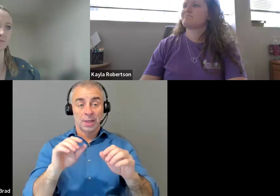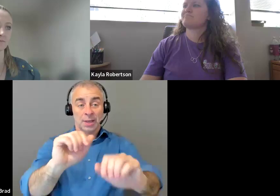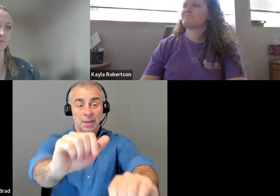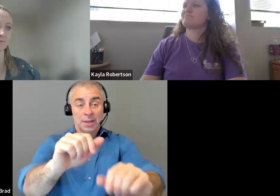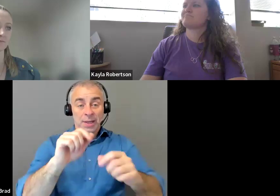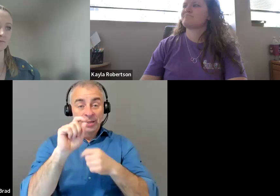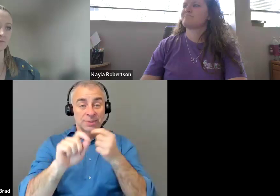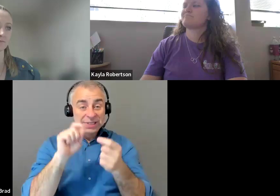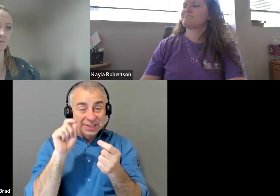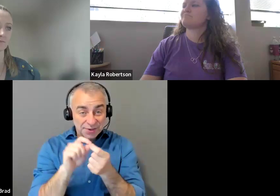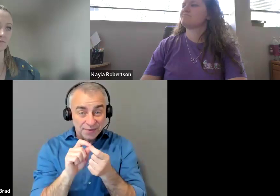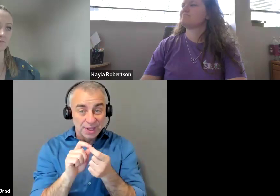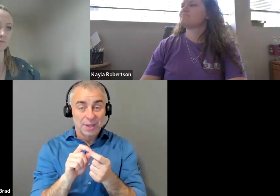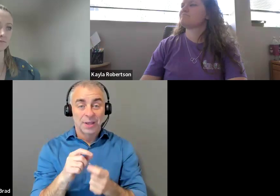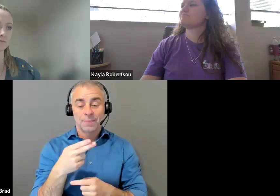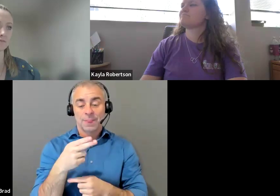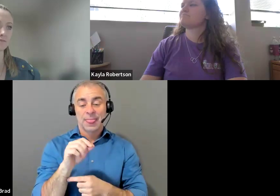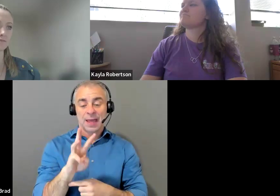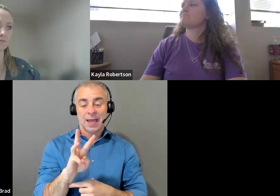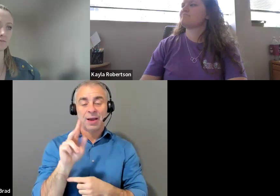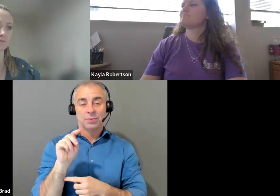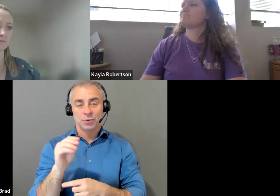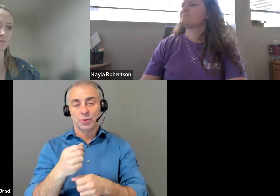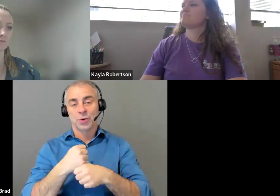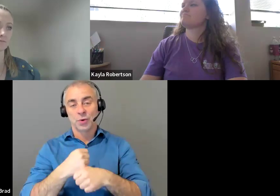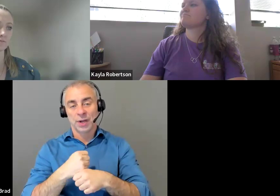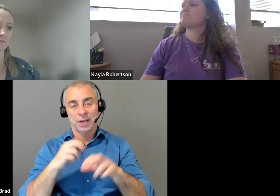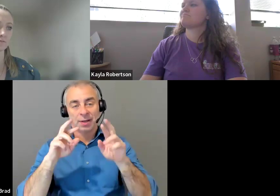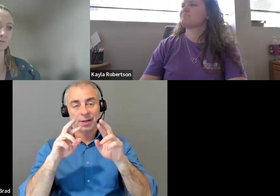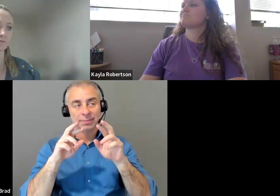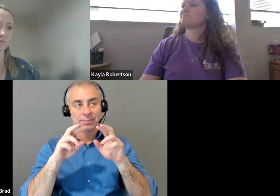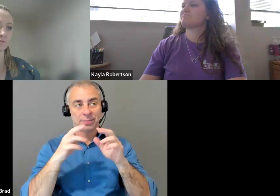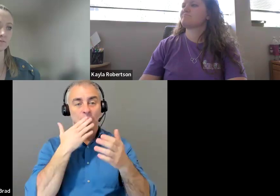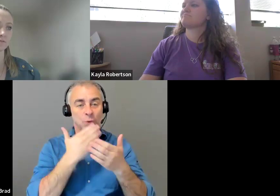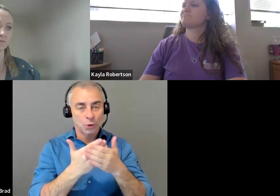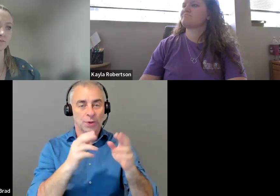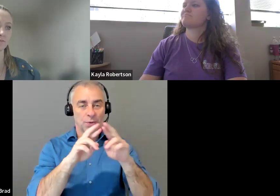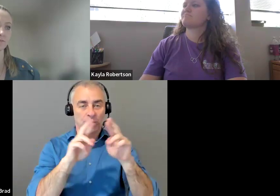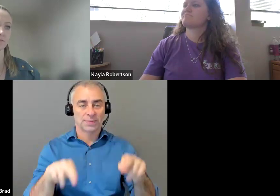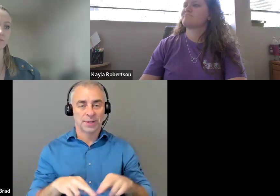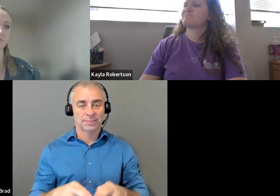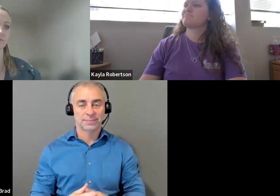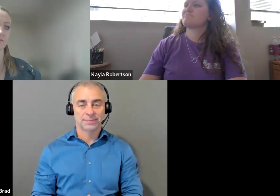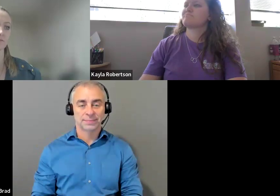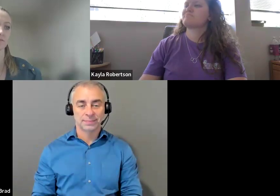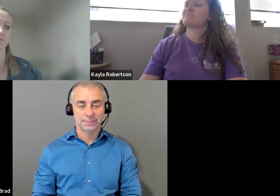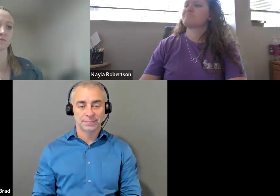specific how to create, a good resume?